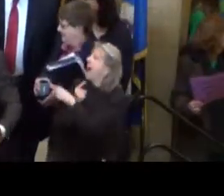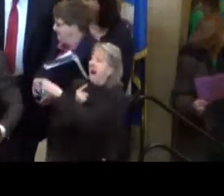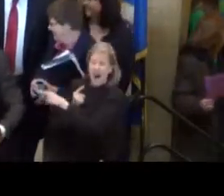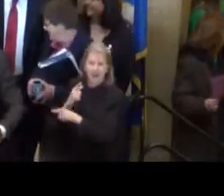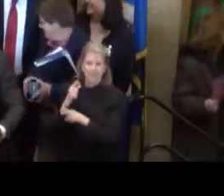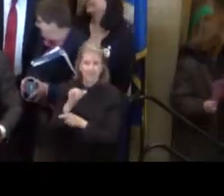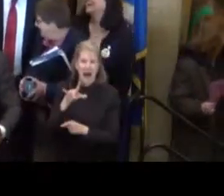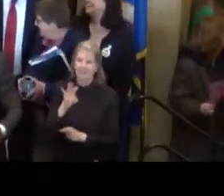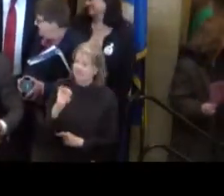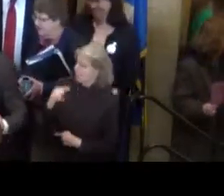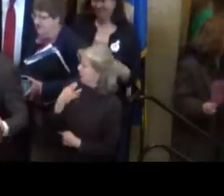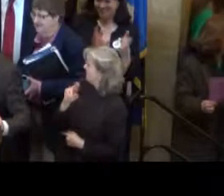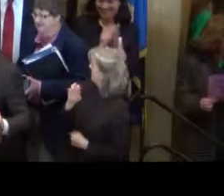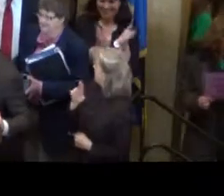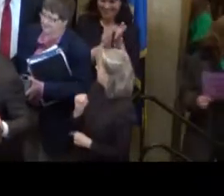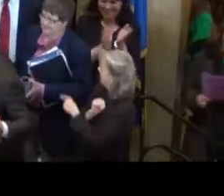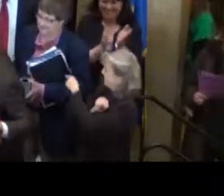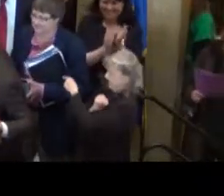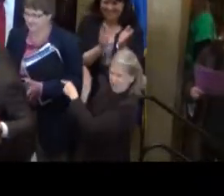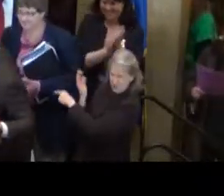Alice Johnson has joined us as well. Another